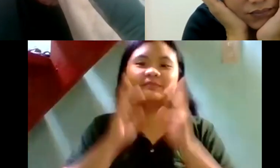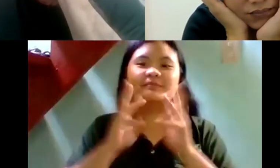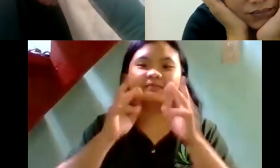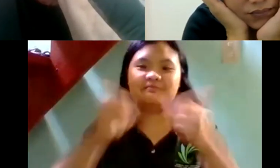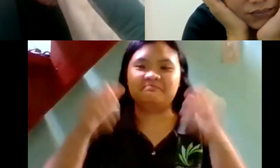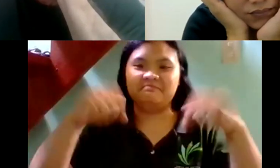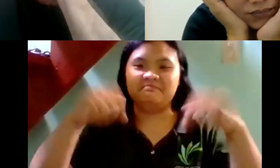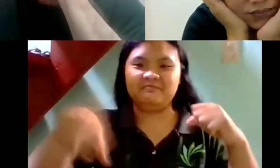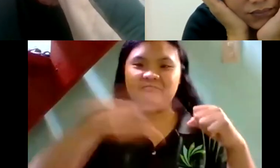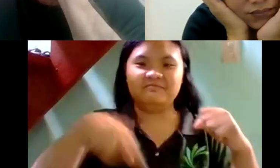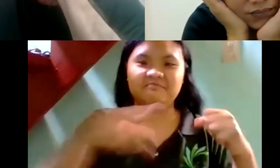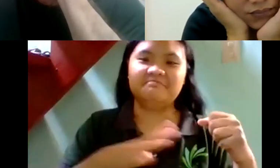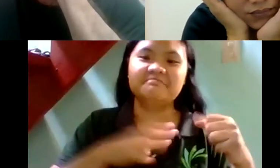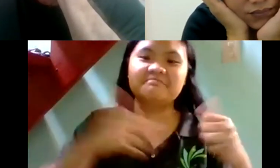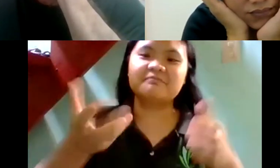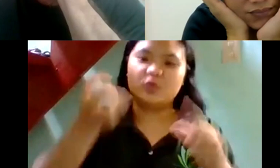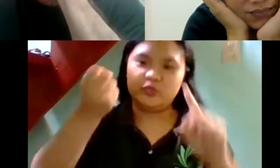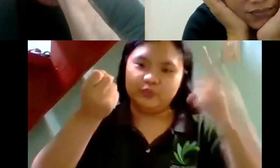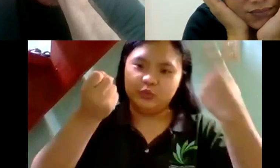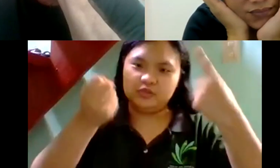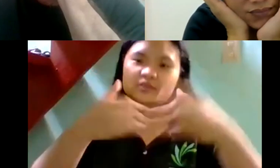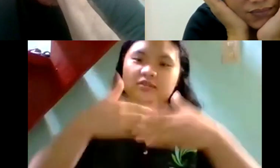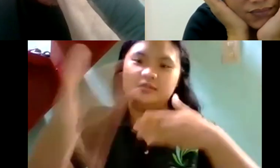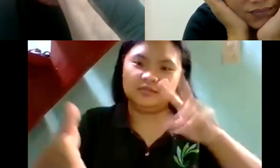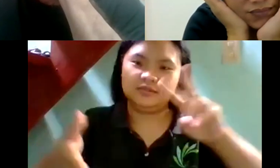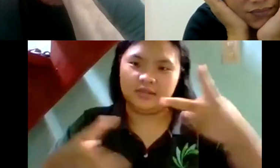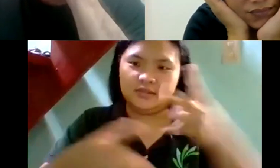I see some backwards clapping. Ray has his hand up.